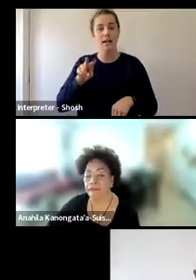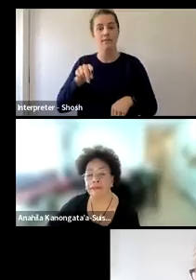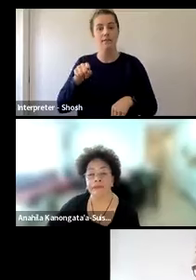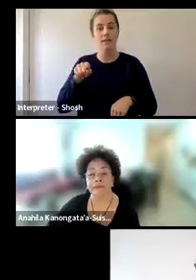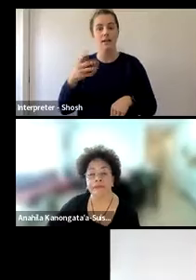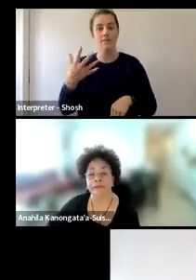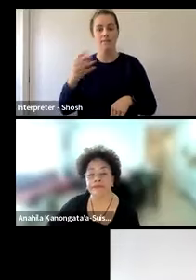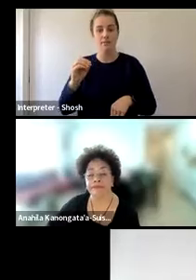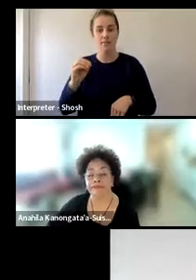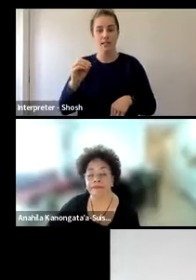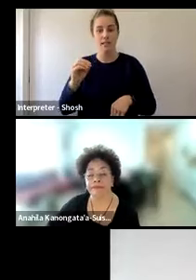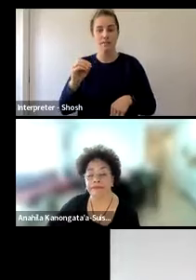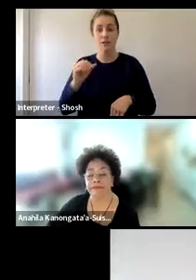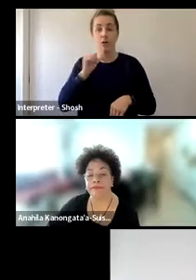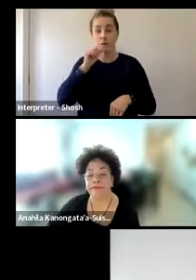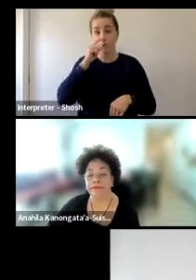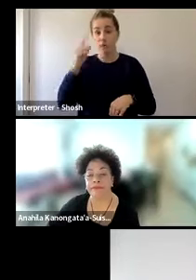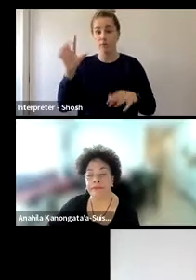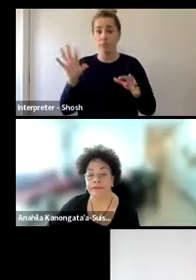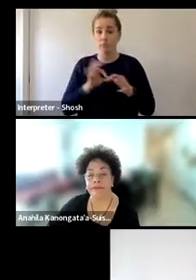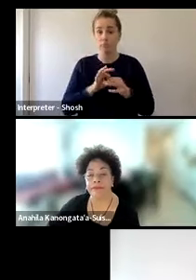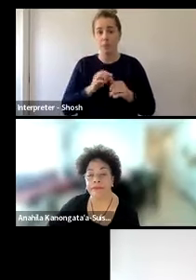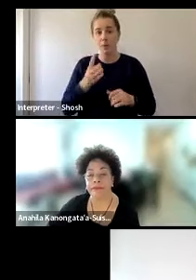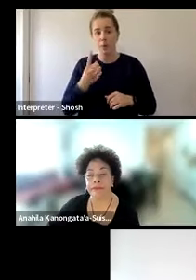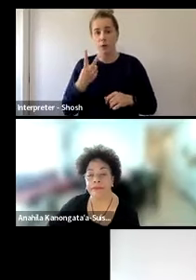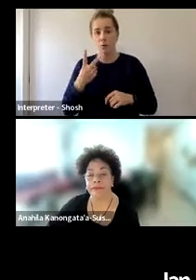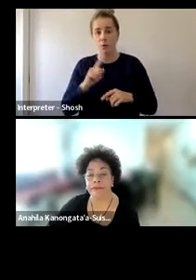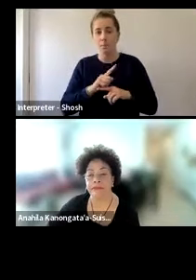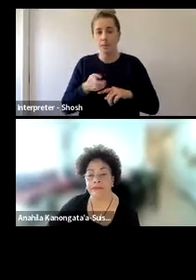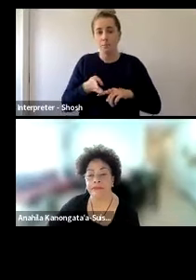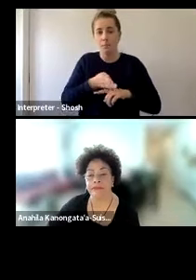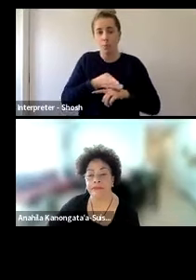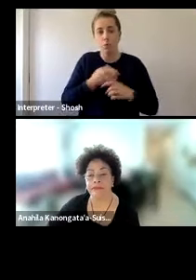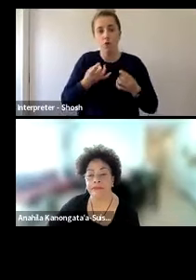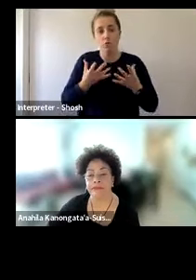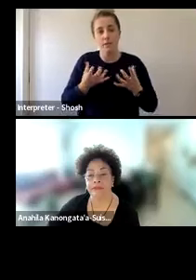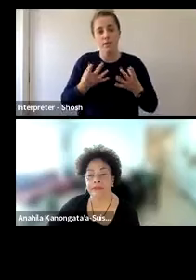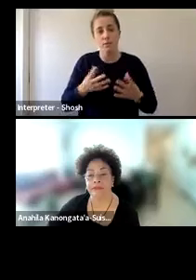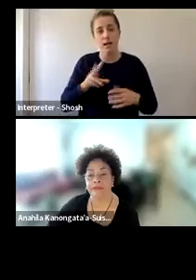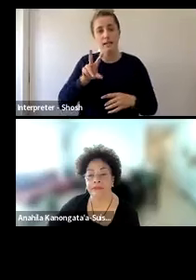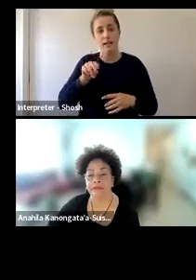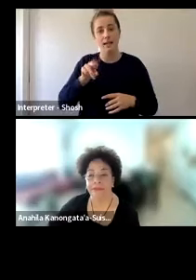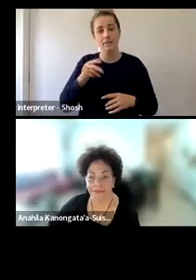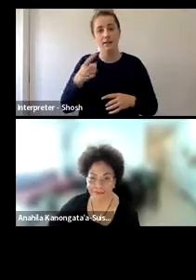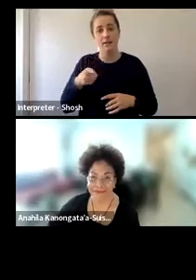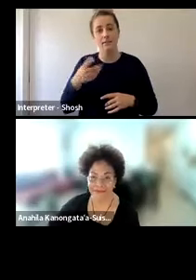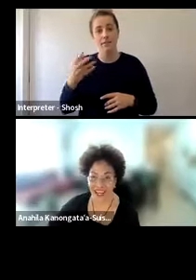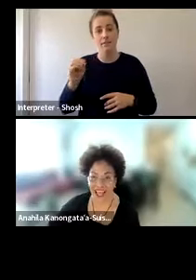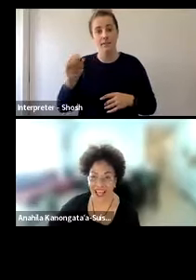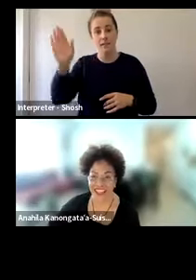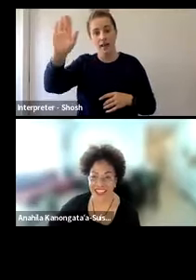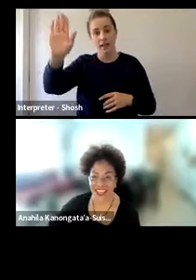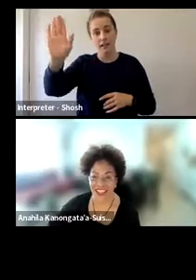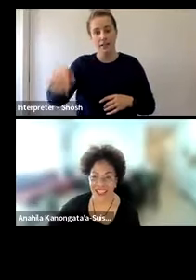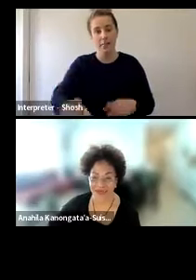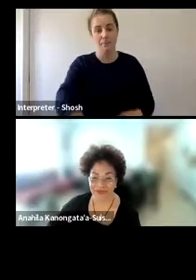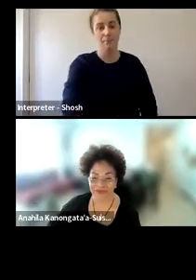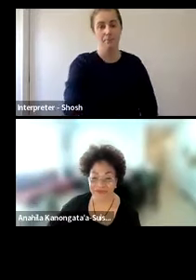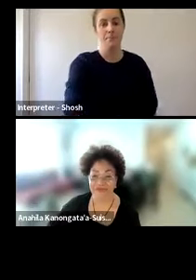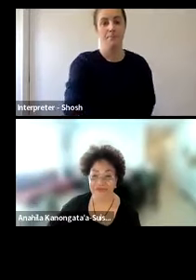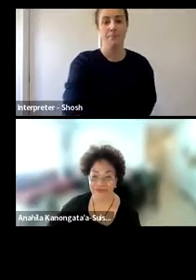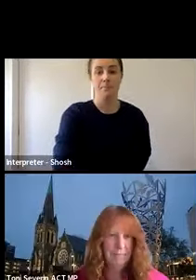11:50 a.m. So if you could come on a minute or two beforehand, so we're ready to go at 11:50. Ka kite. Thank you. Meeting